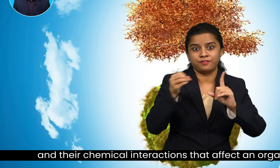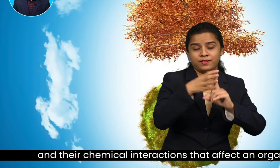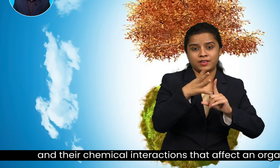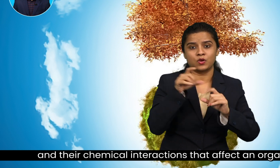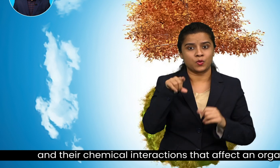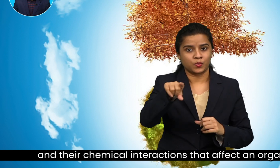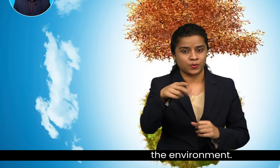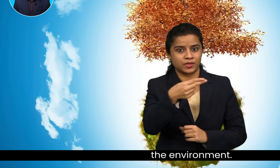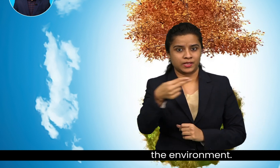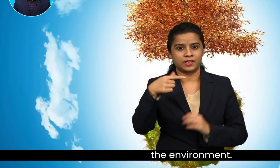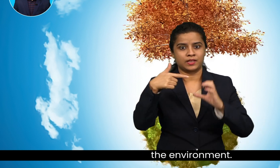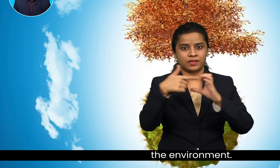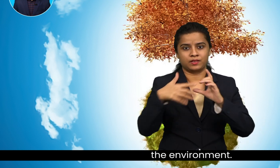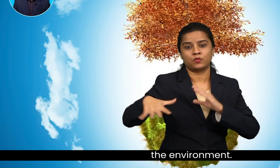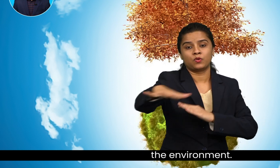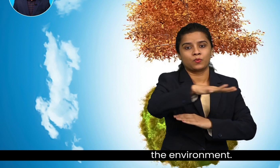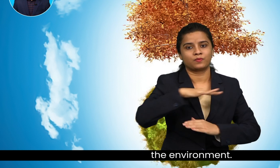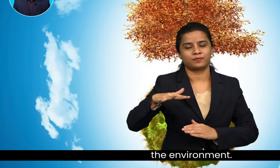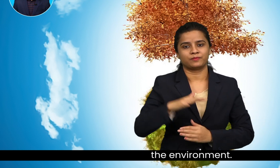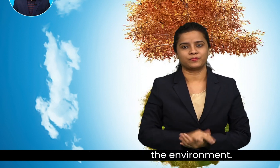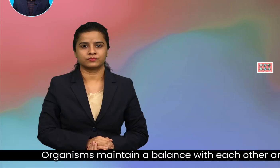an organism is called the environment.